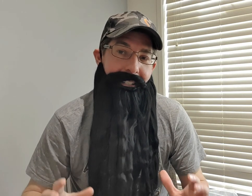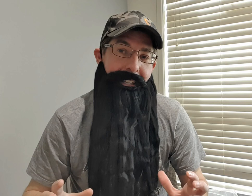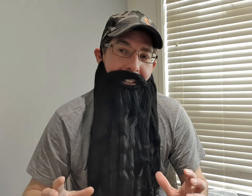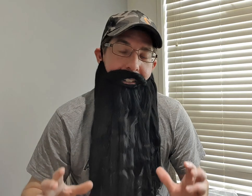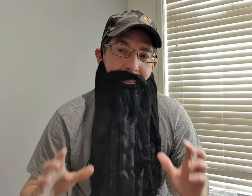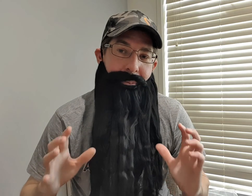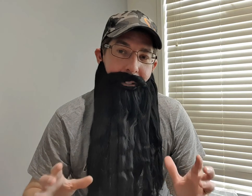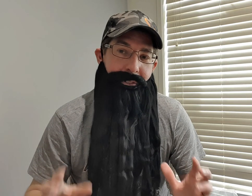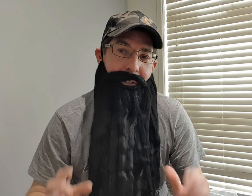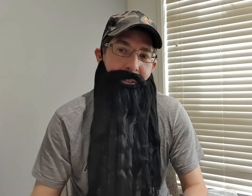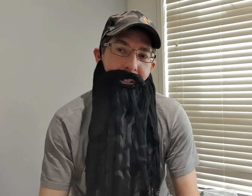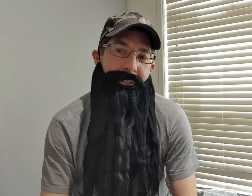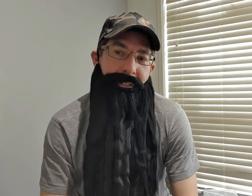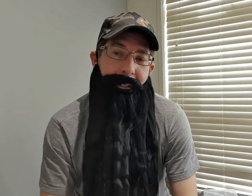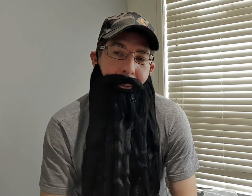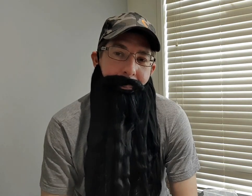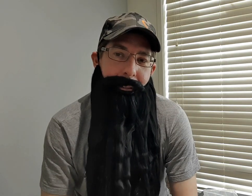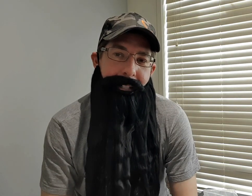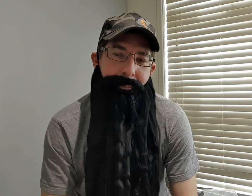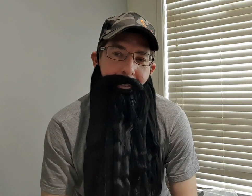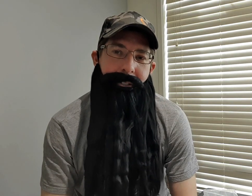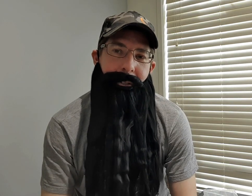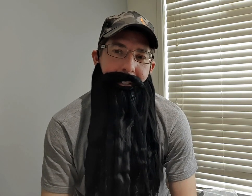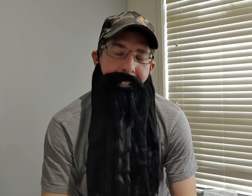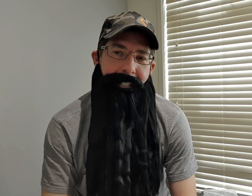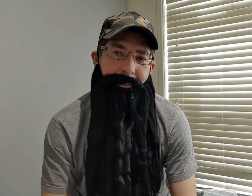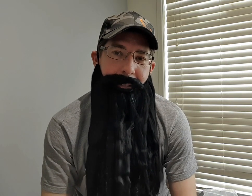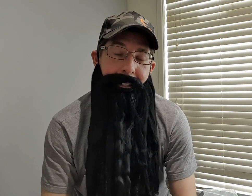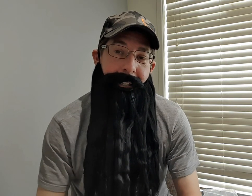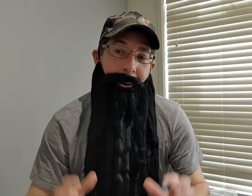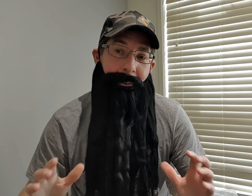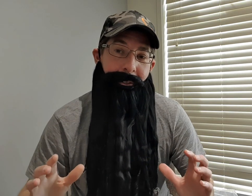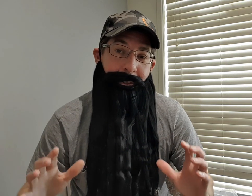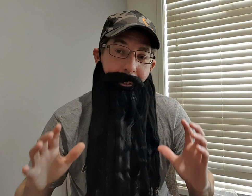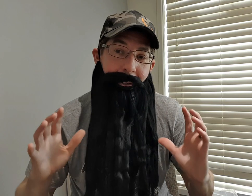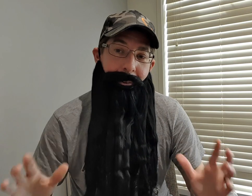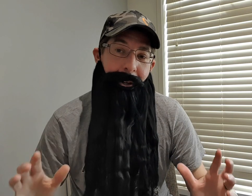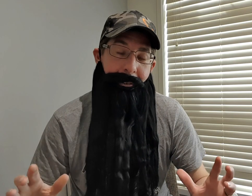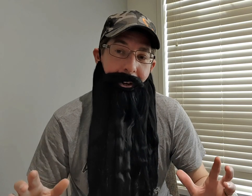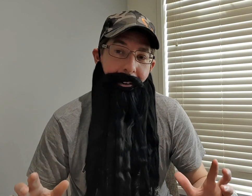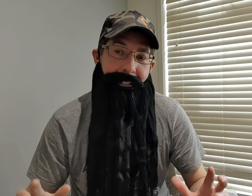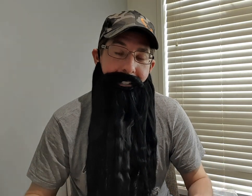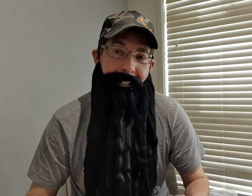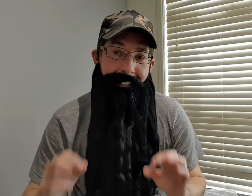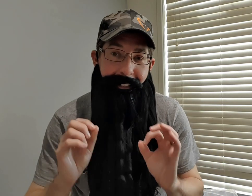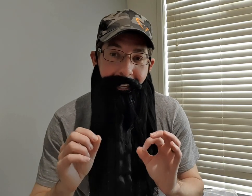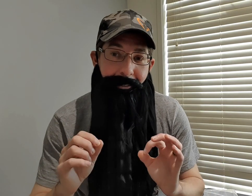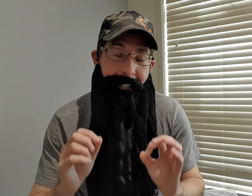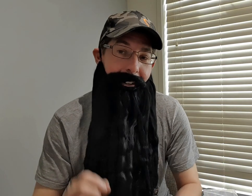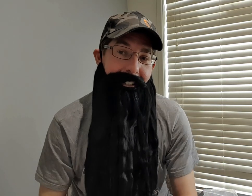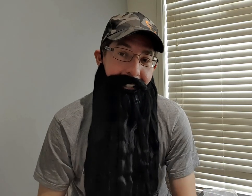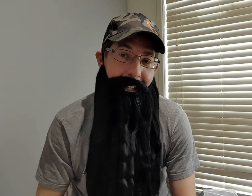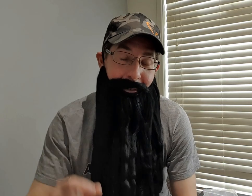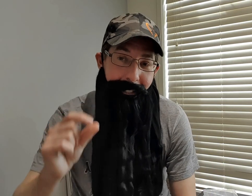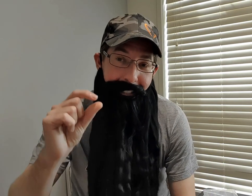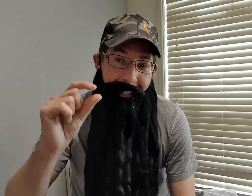And that's thanks to some pretty strict restrictions put in place by the Victorian state government, all to do with coronavirus. Now, thankfully